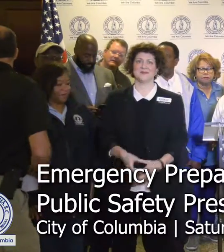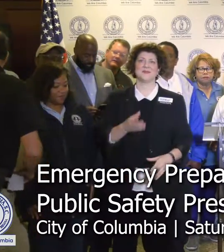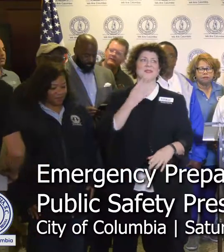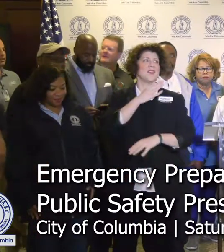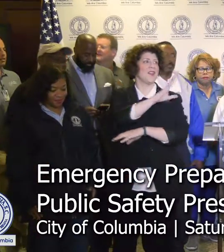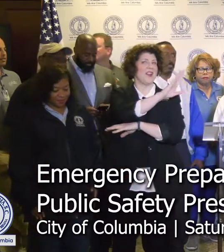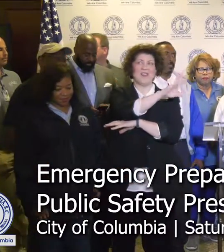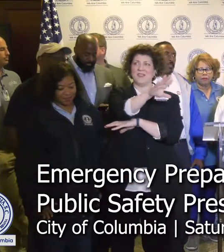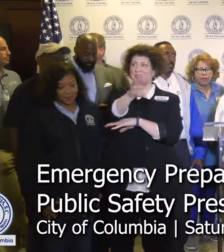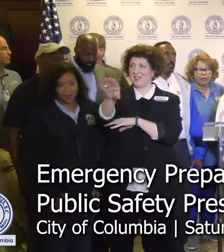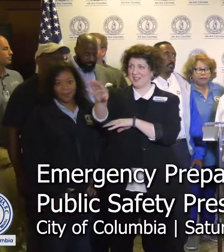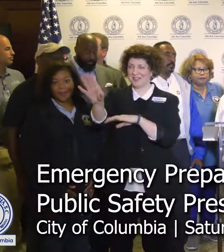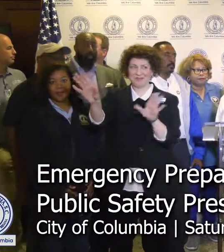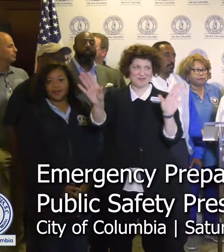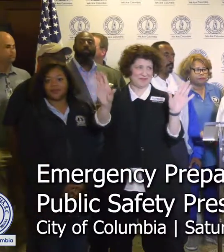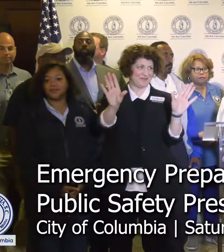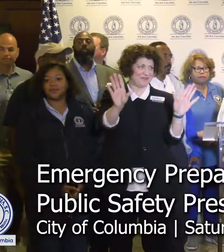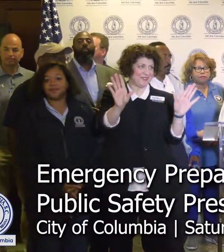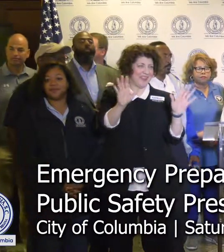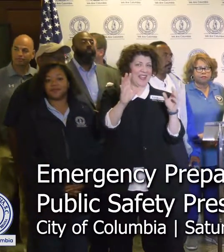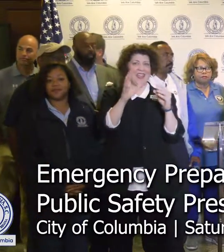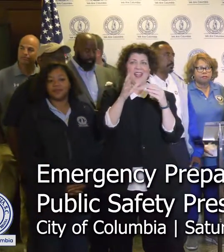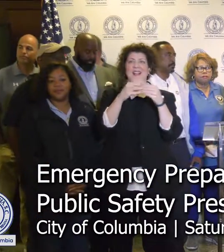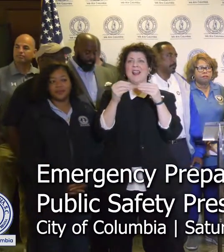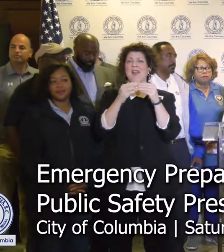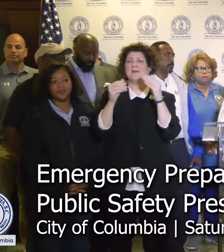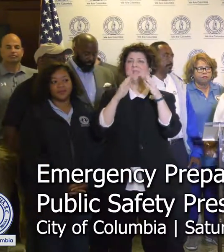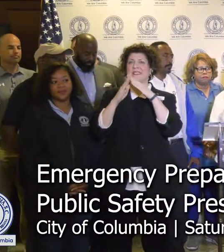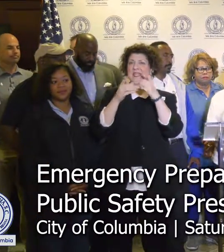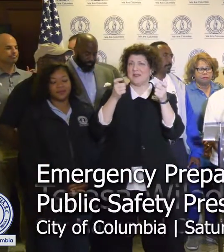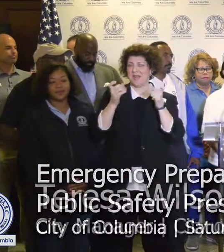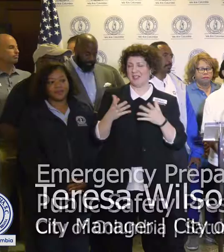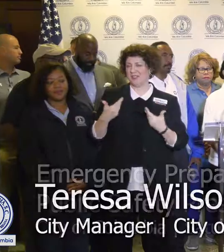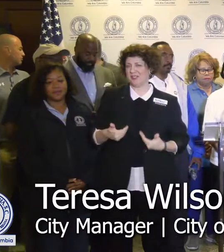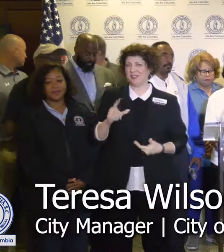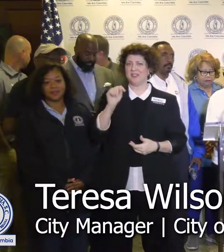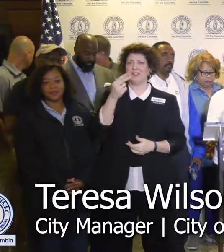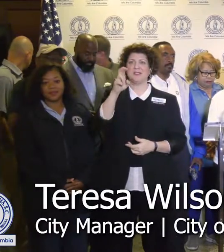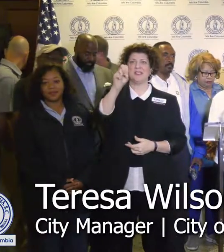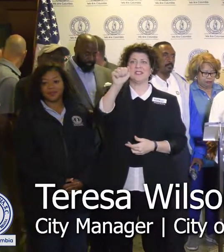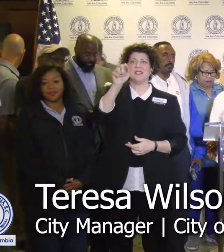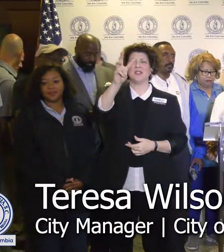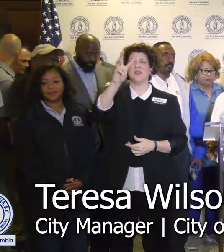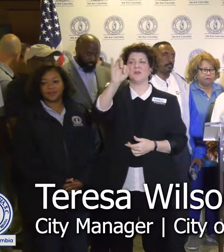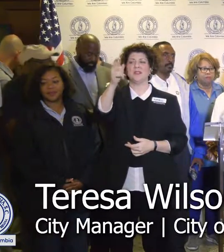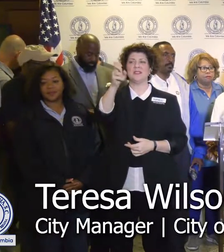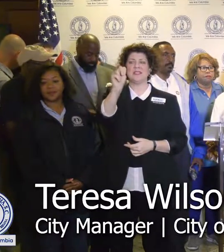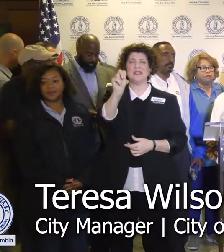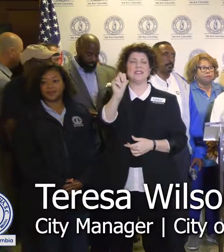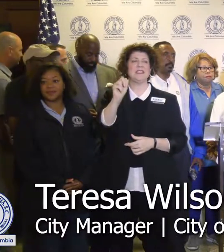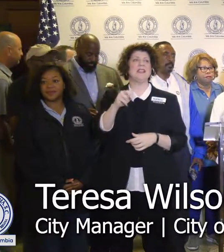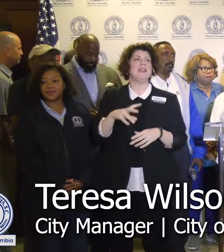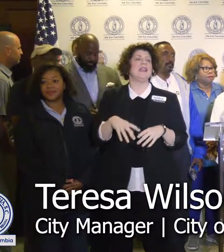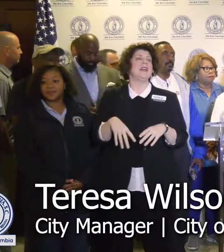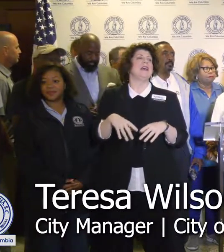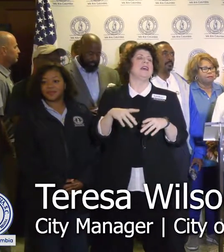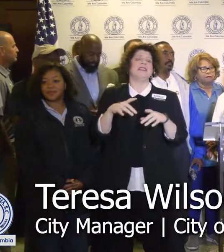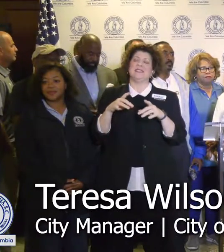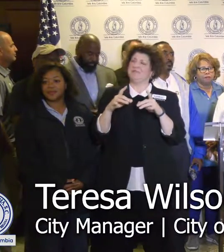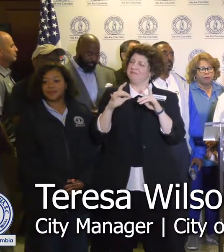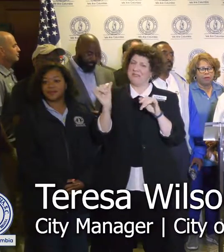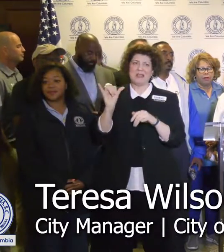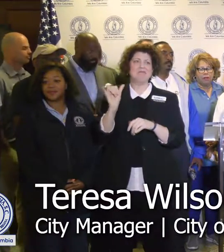Good afternoon. Columbia City Manager Teresa Wilson. As committed, the City of